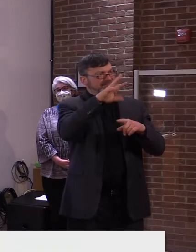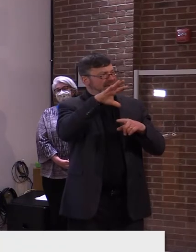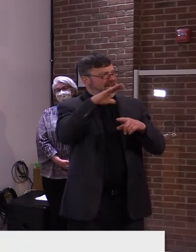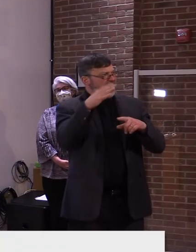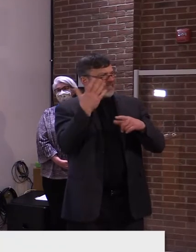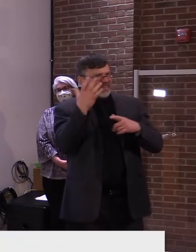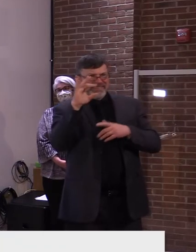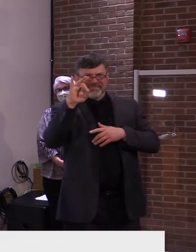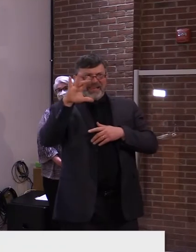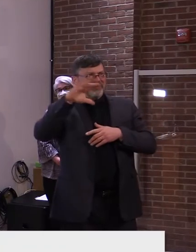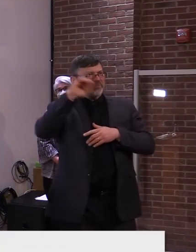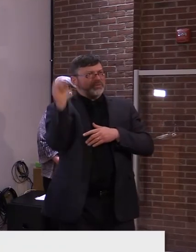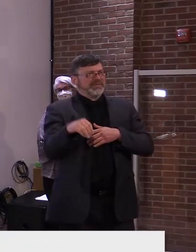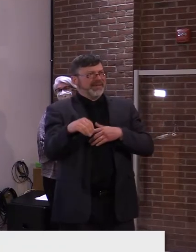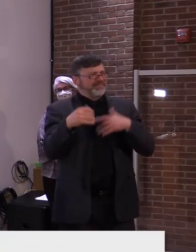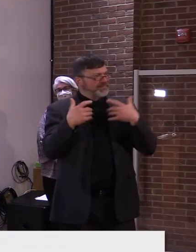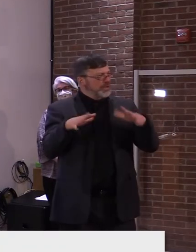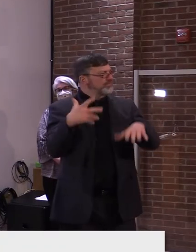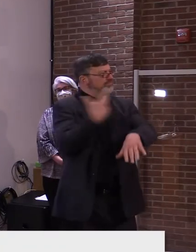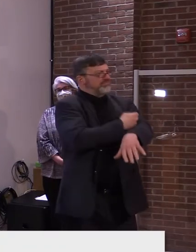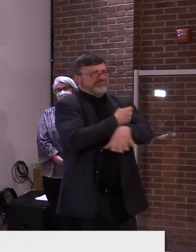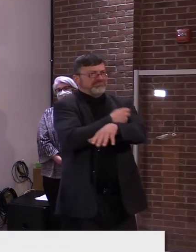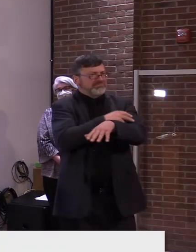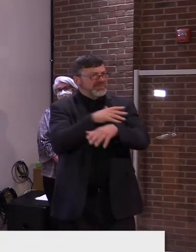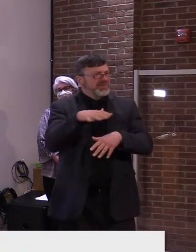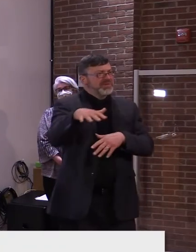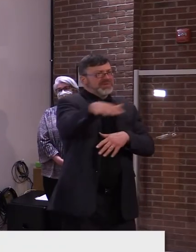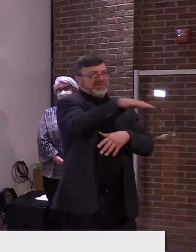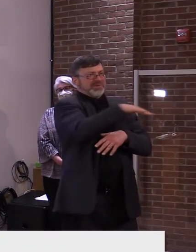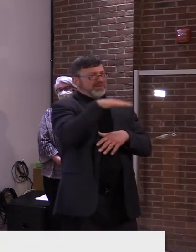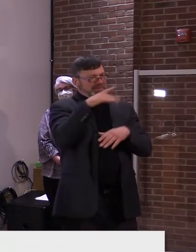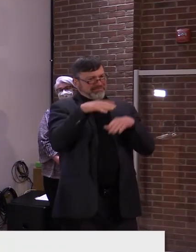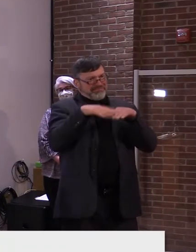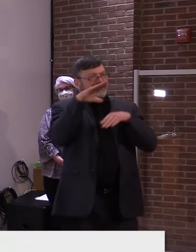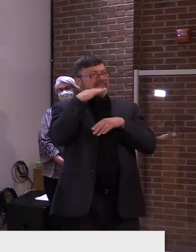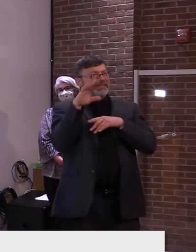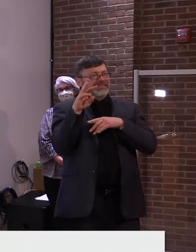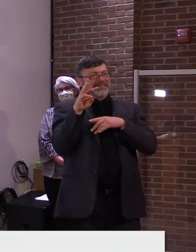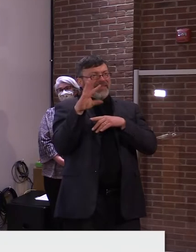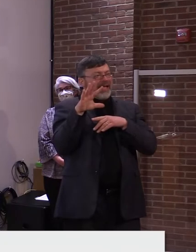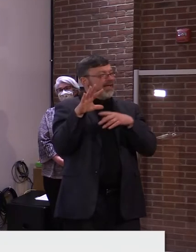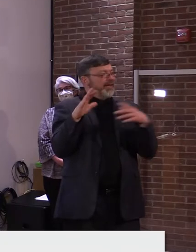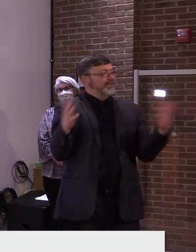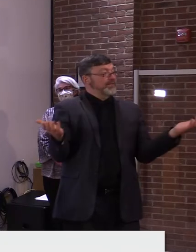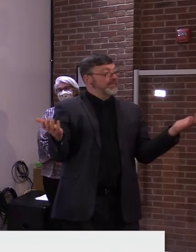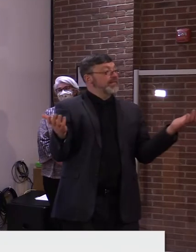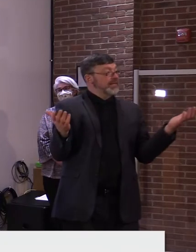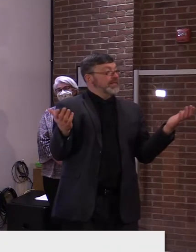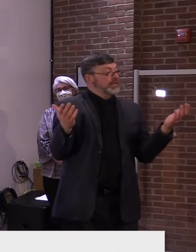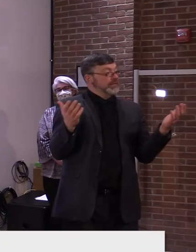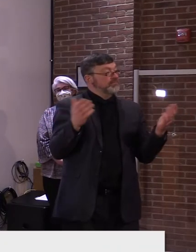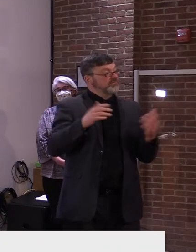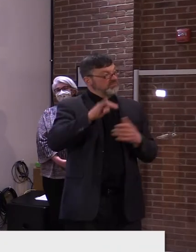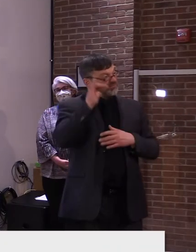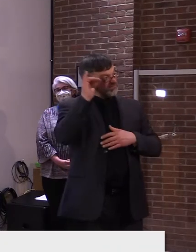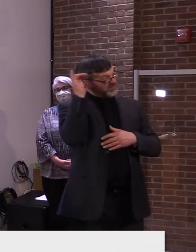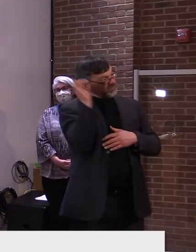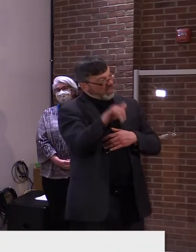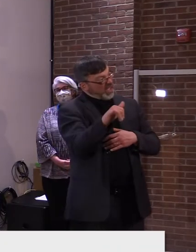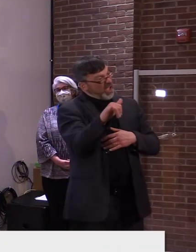workforce. So we'll have to see how that goes, but that may actually turn out to be much more promising than you might have